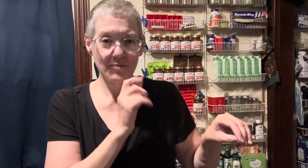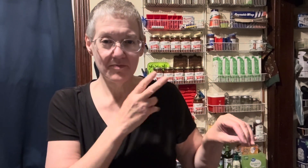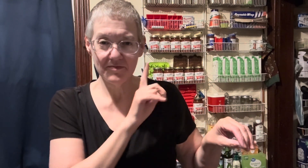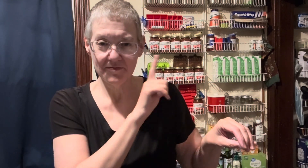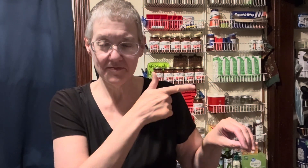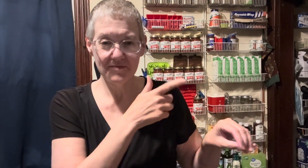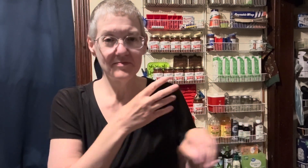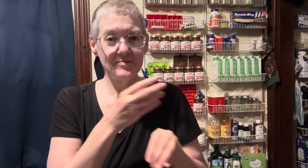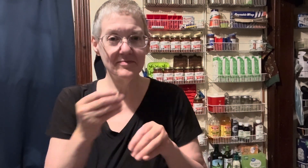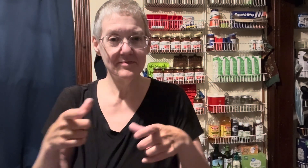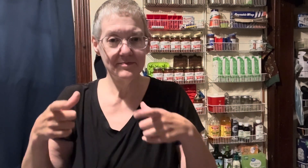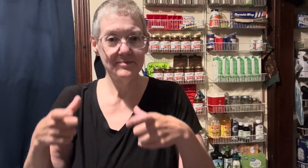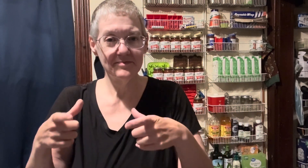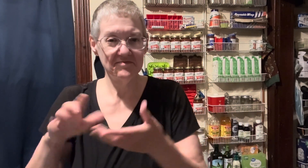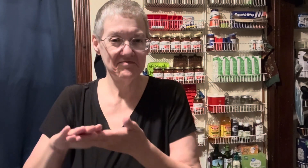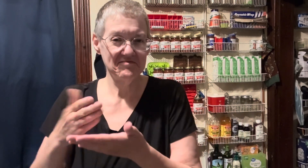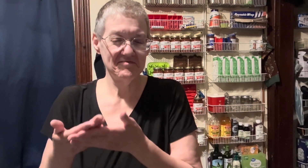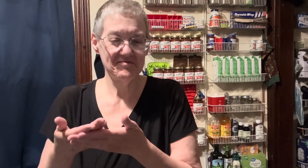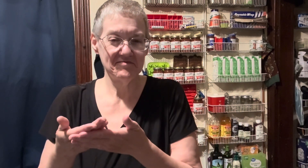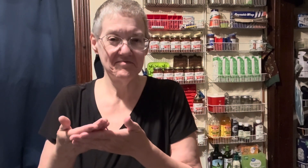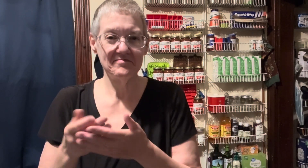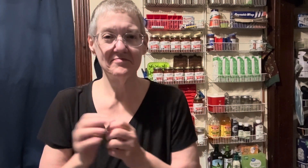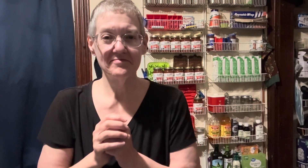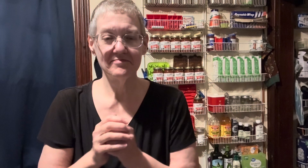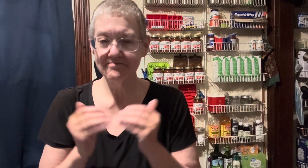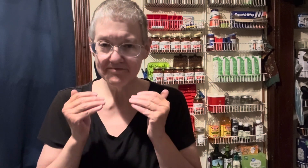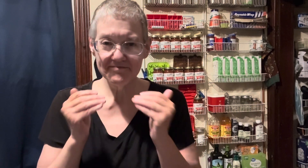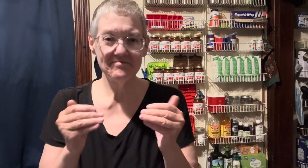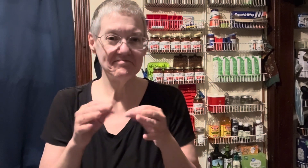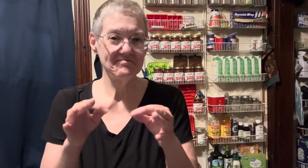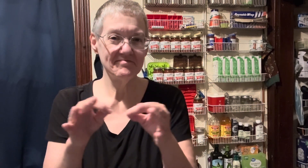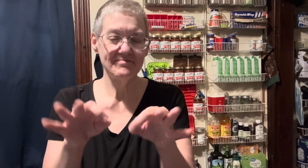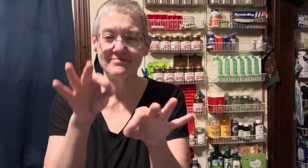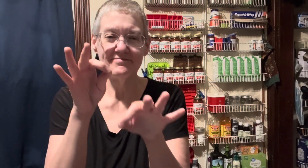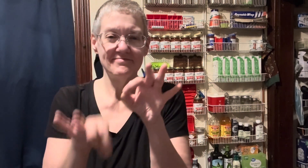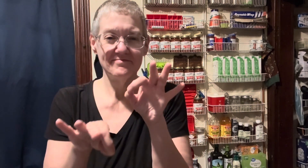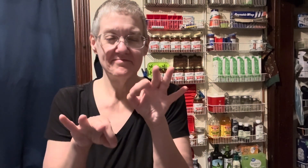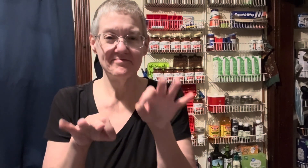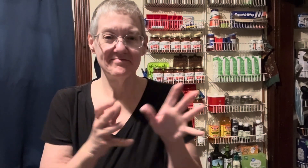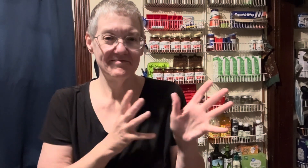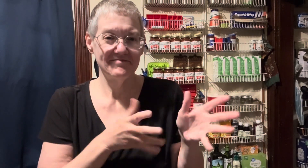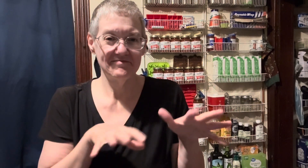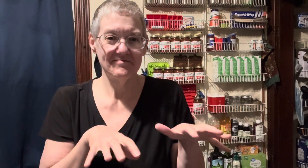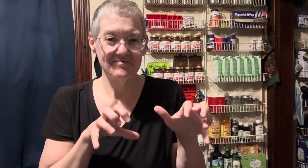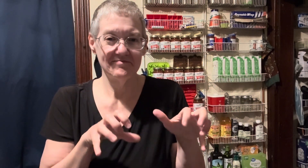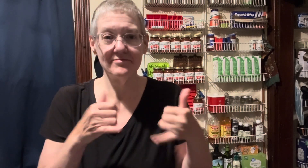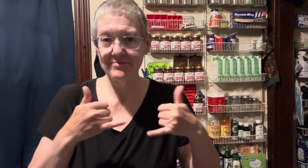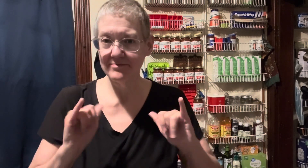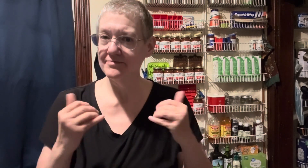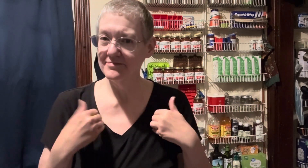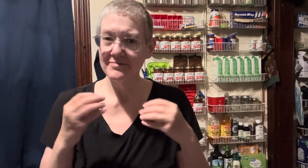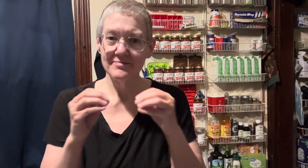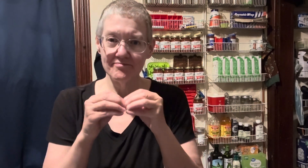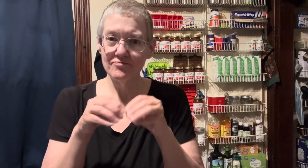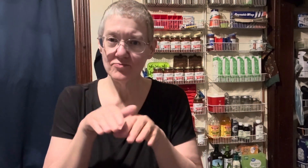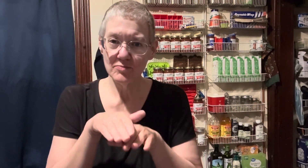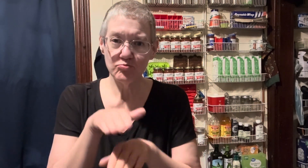and just cook a boneless chicken thigh. So let's get to bagging. It's just simple. We're just going to freeze them, and I've